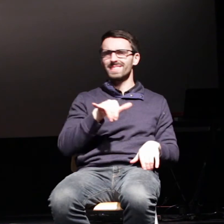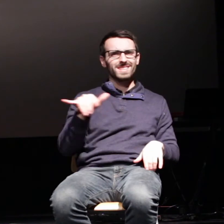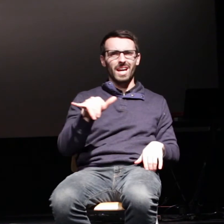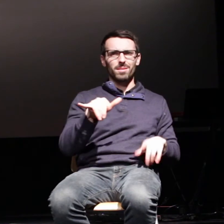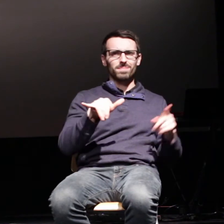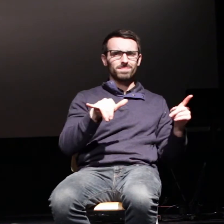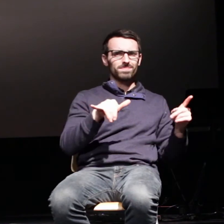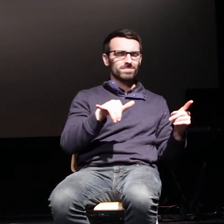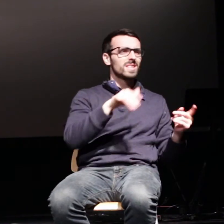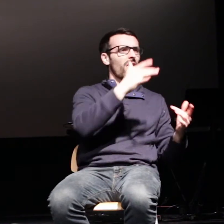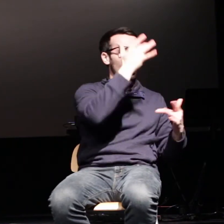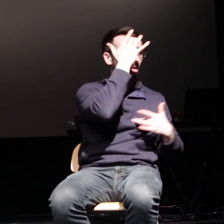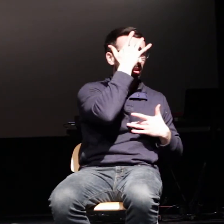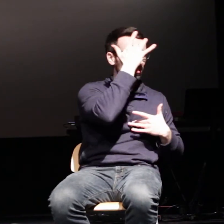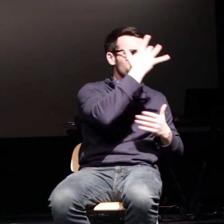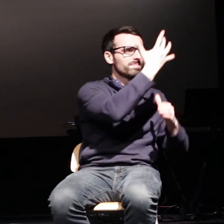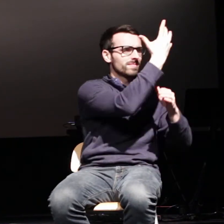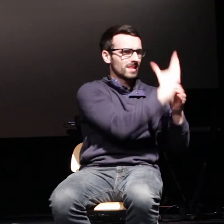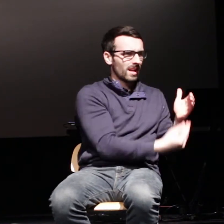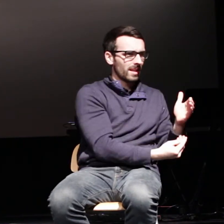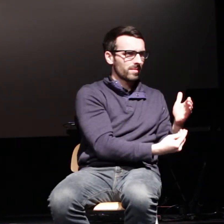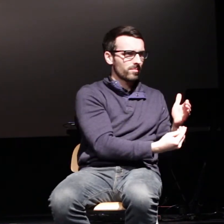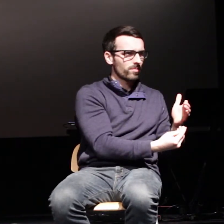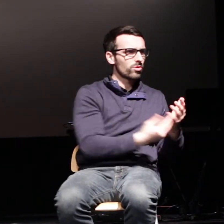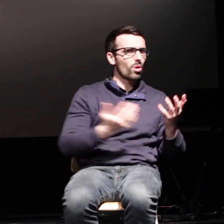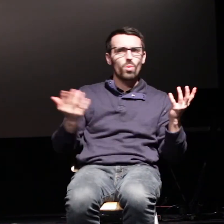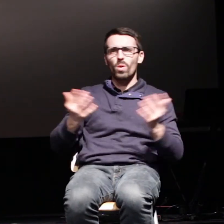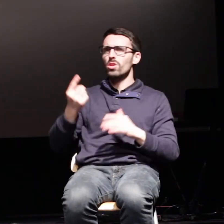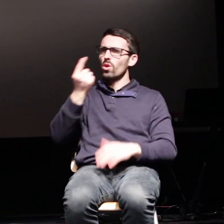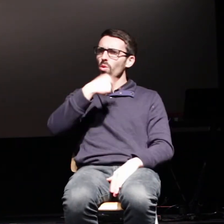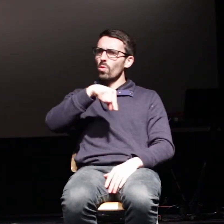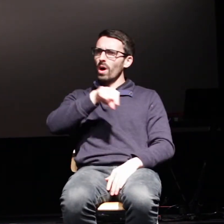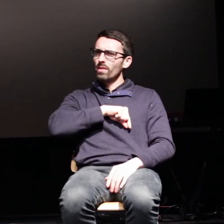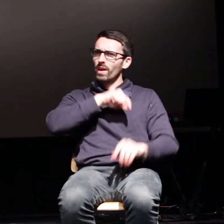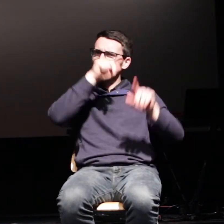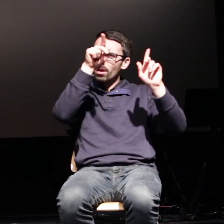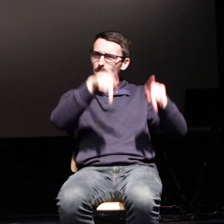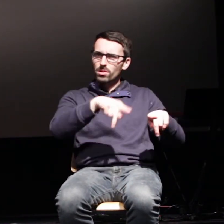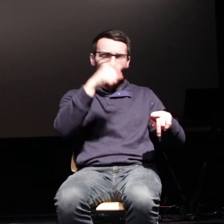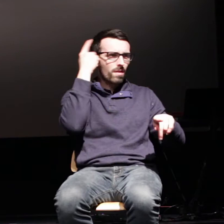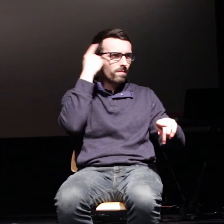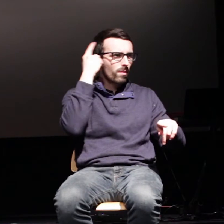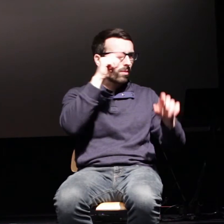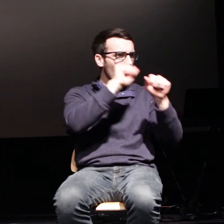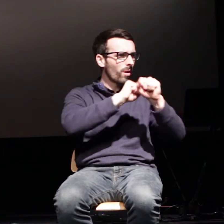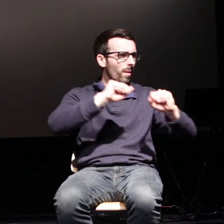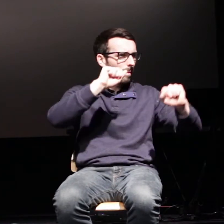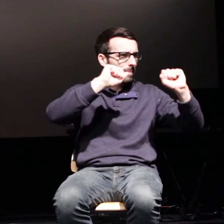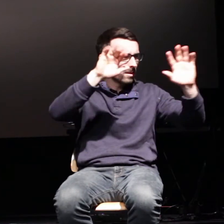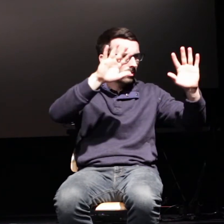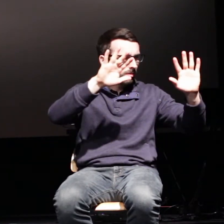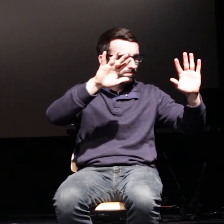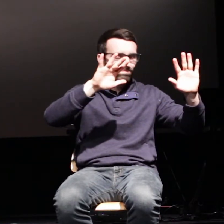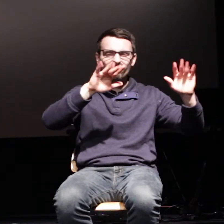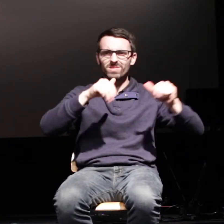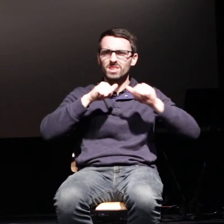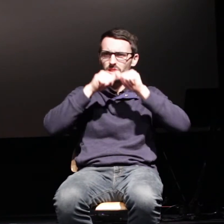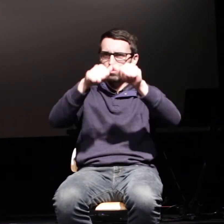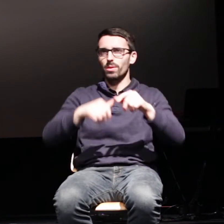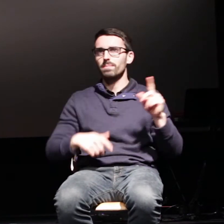What qualifies a person for a miracle? What is it? That's the question at play here. Let's keep going. Verse